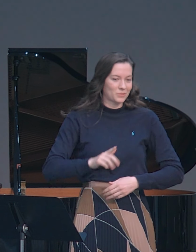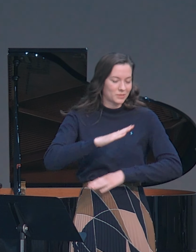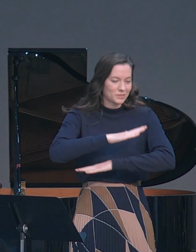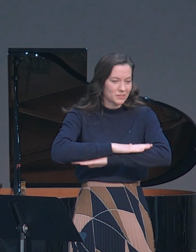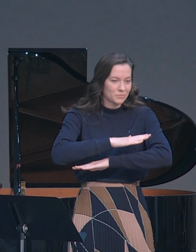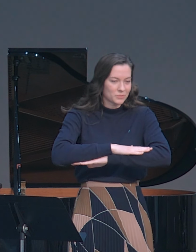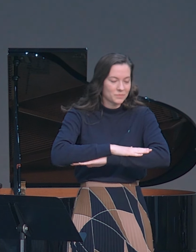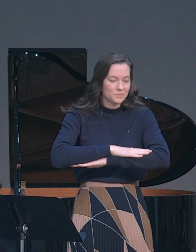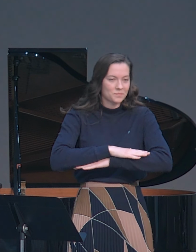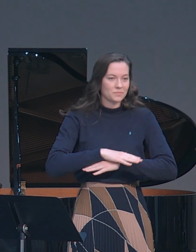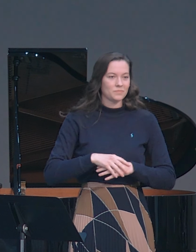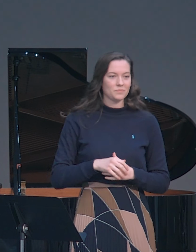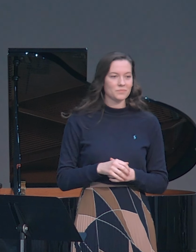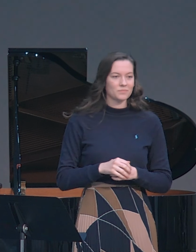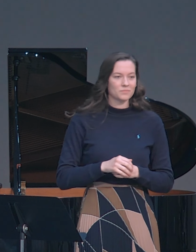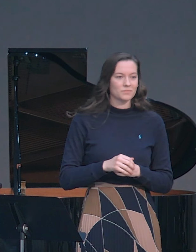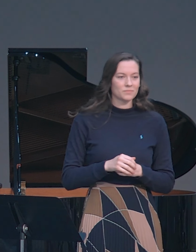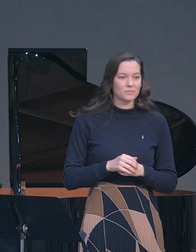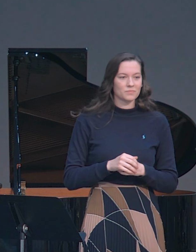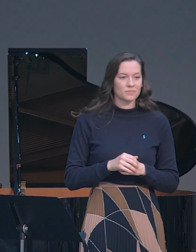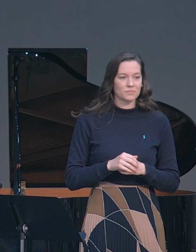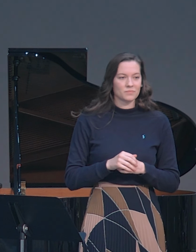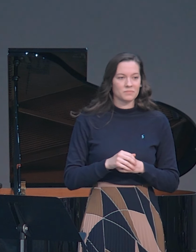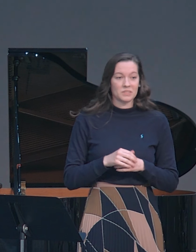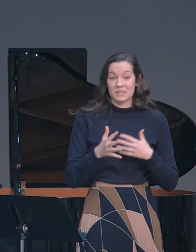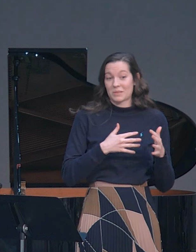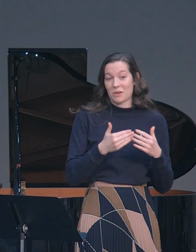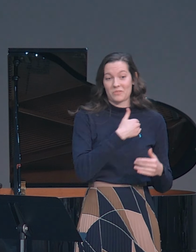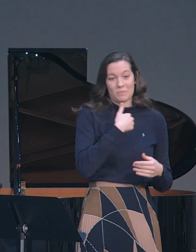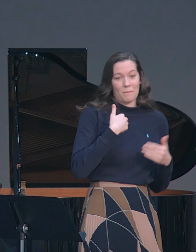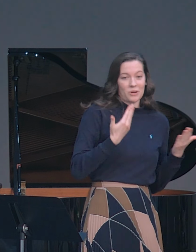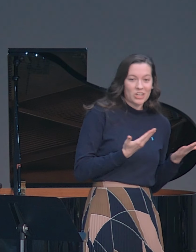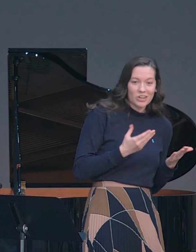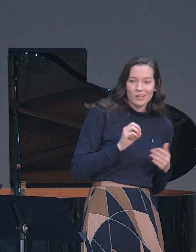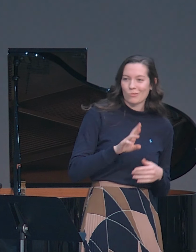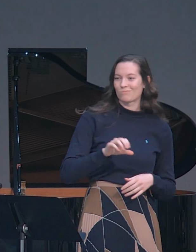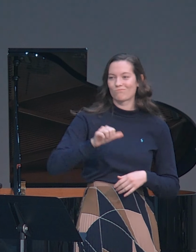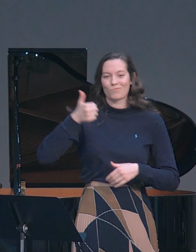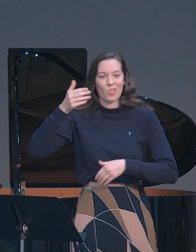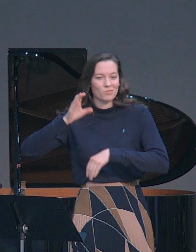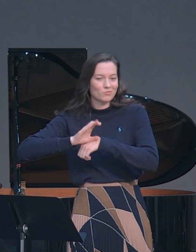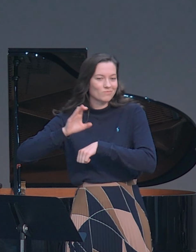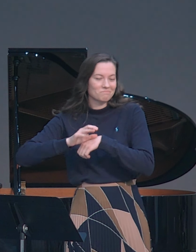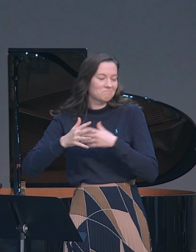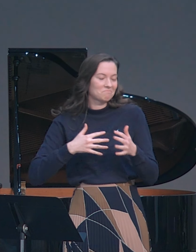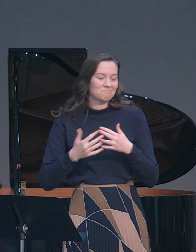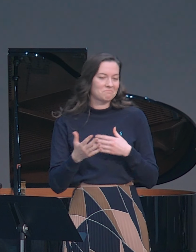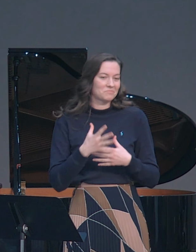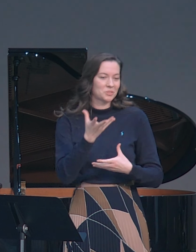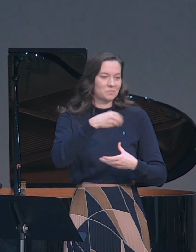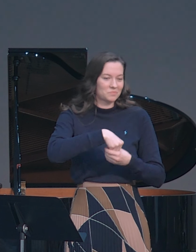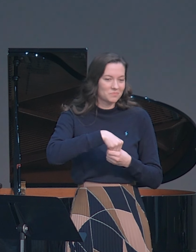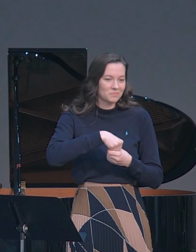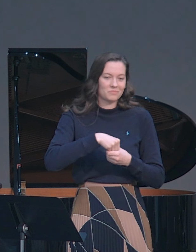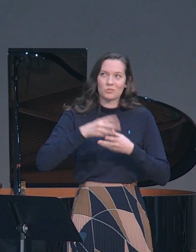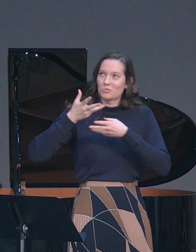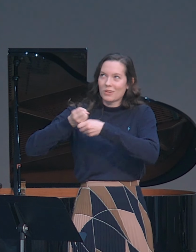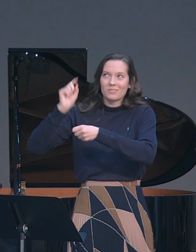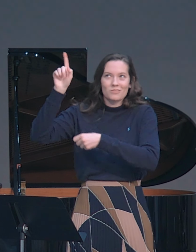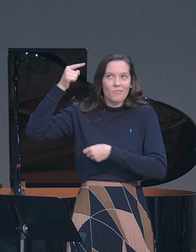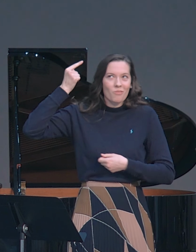Christ. And we invite everyone who's a believer, whether you're a member of this church or another, but as long as you're trusting alone